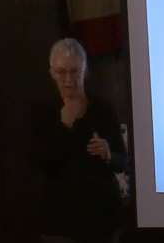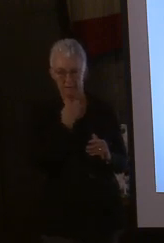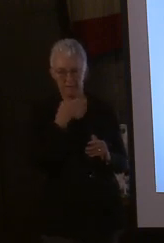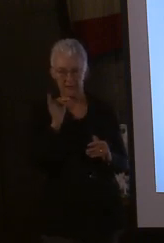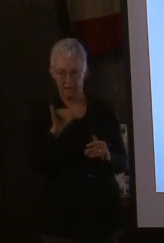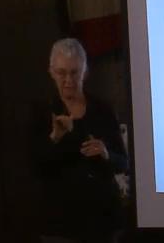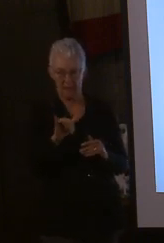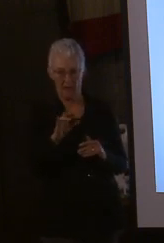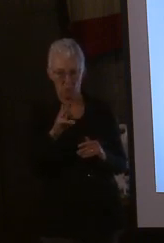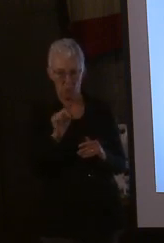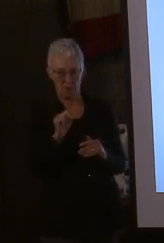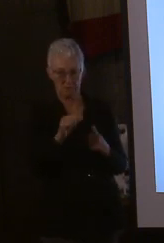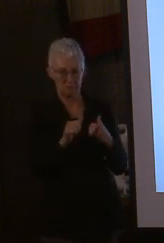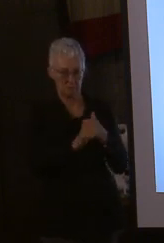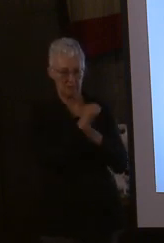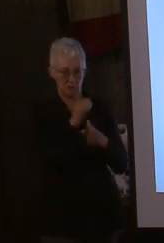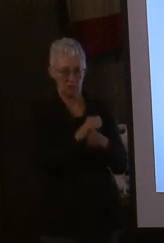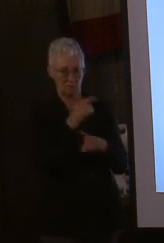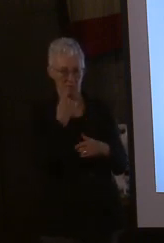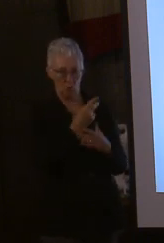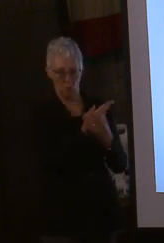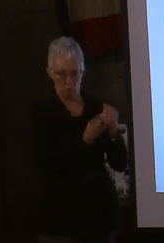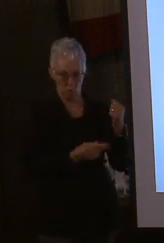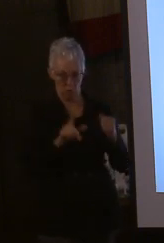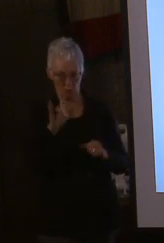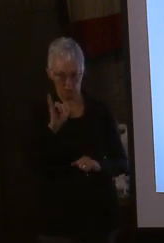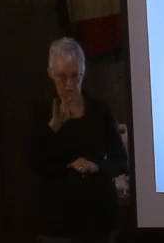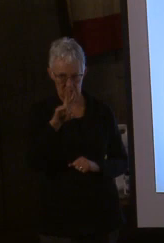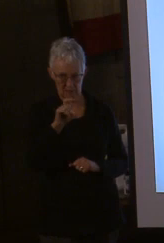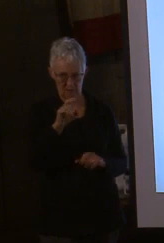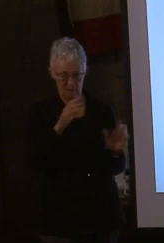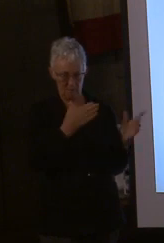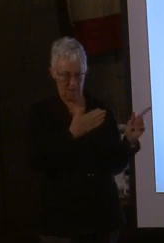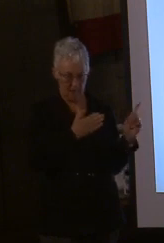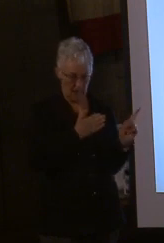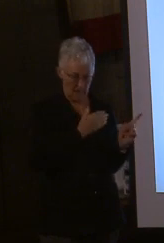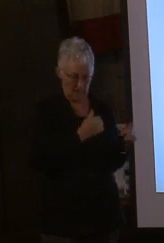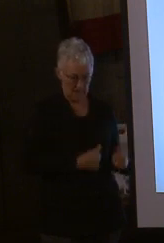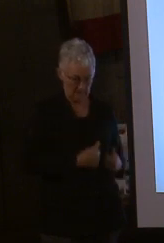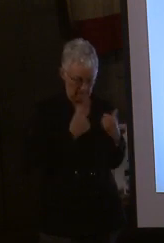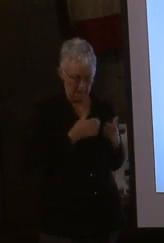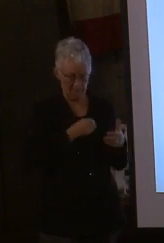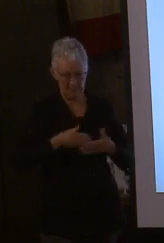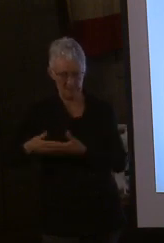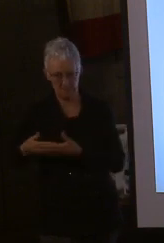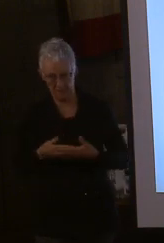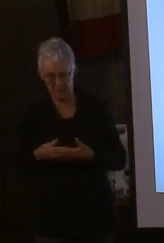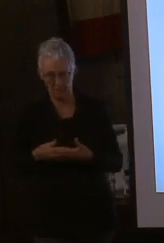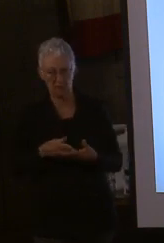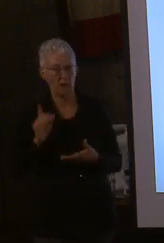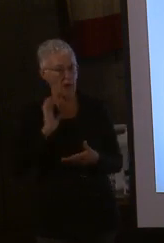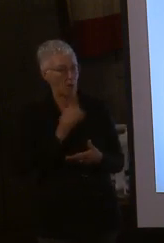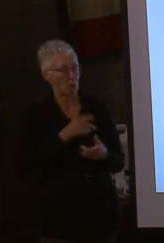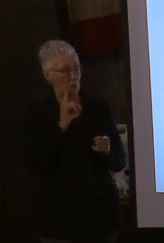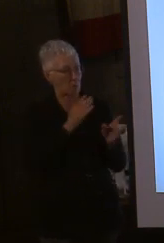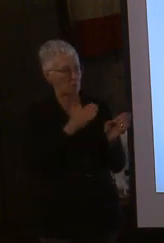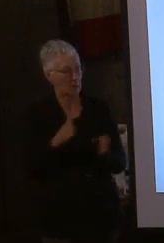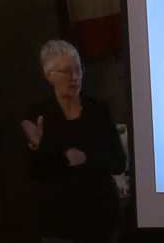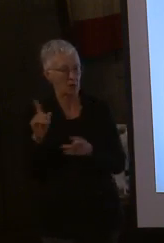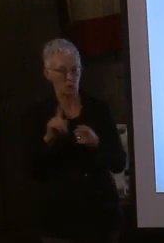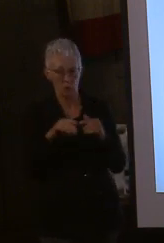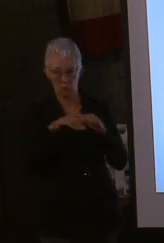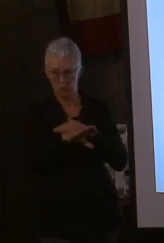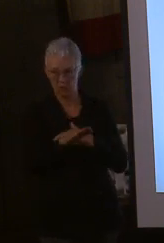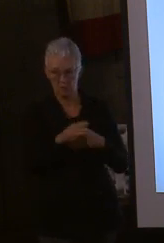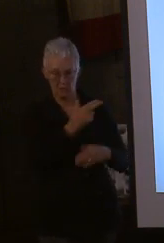of our lives. For our safety, the plan was to be admitted to the hospital at 32 weeks and deliver Liam by C-section at